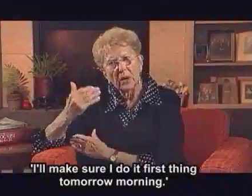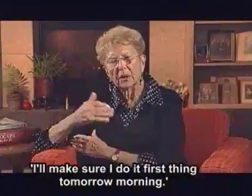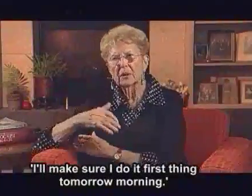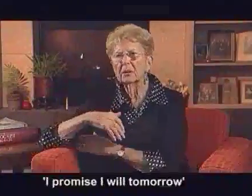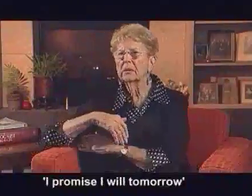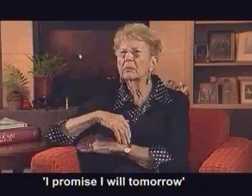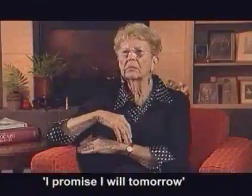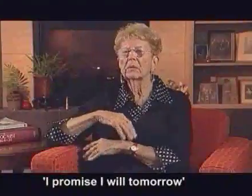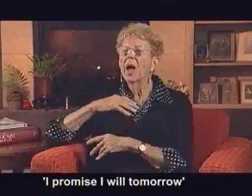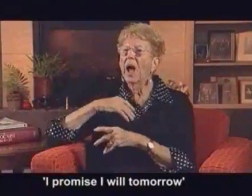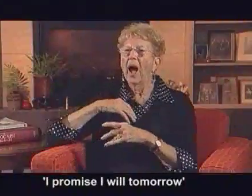morning.